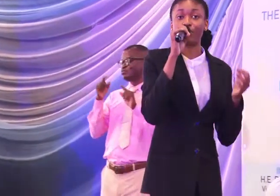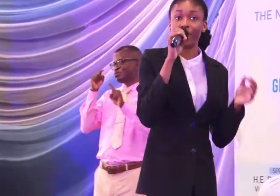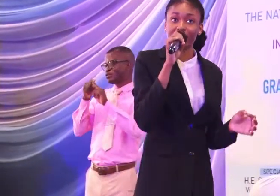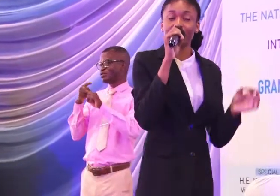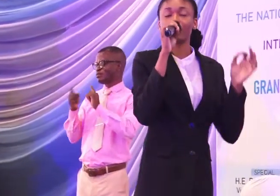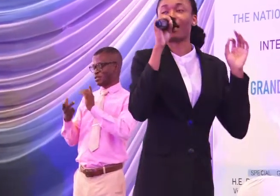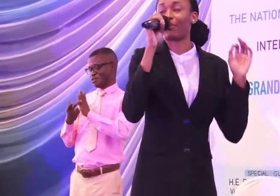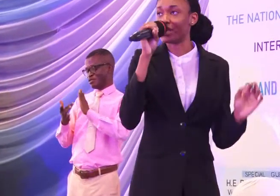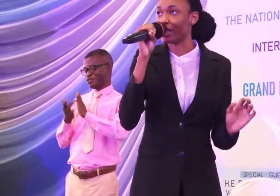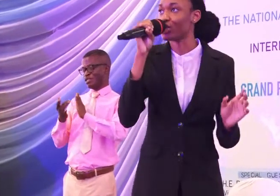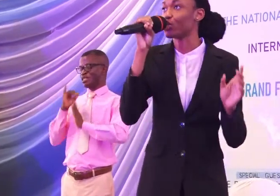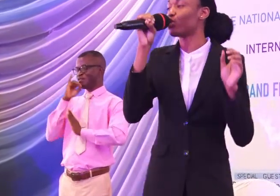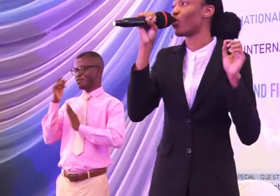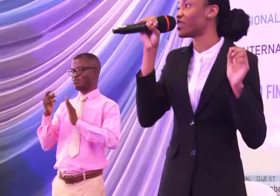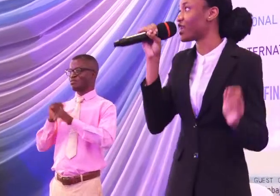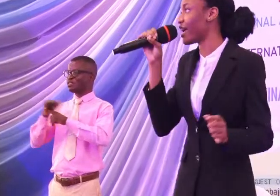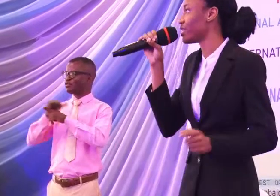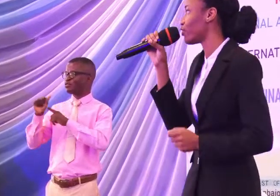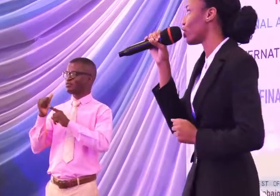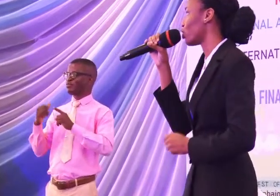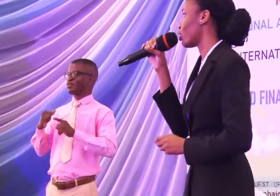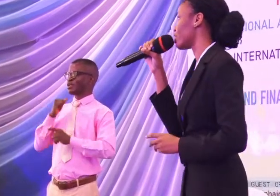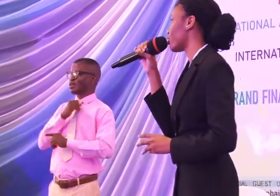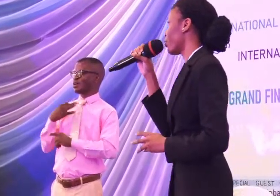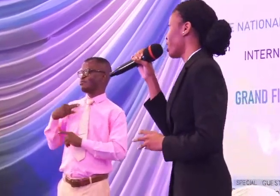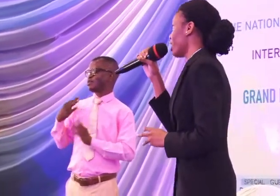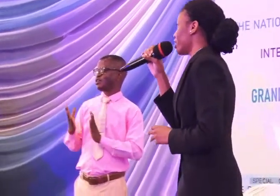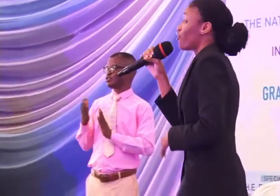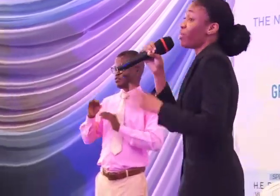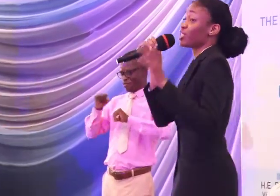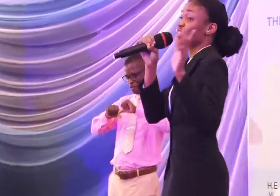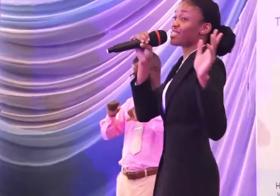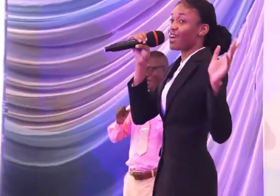is the practical application of scientific